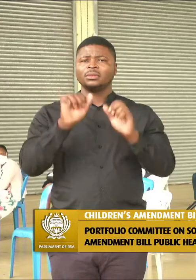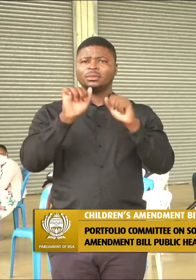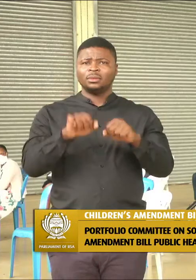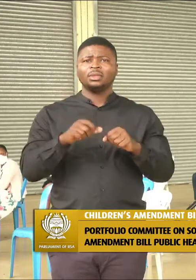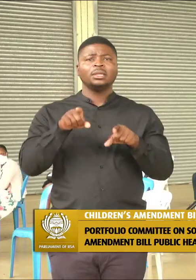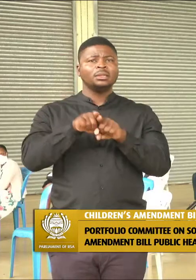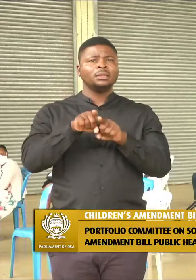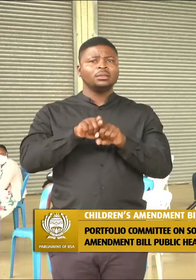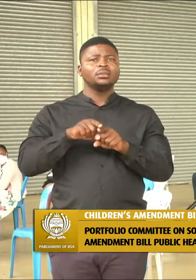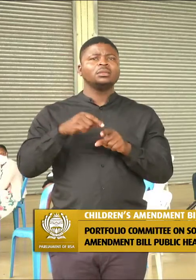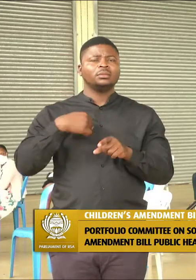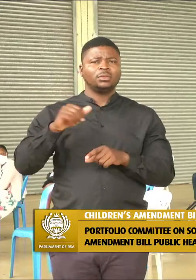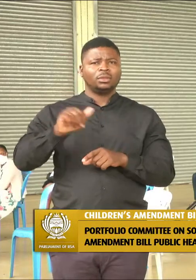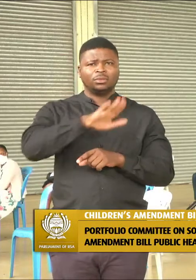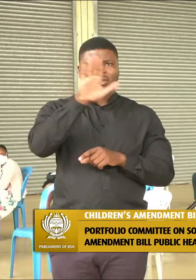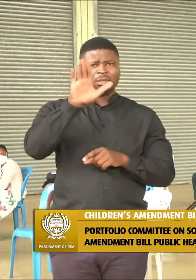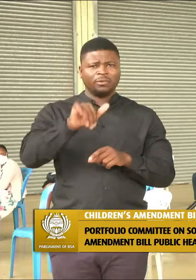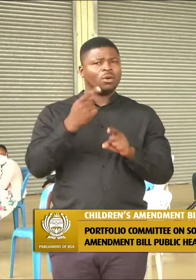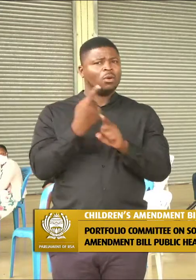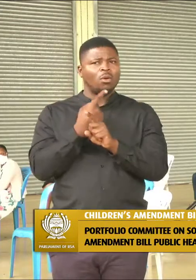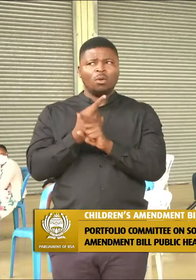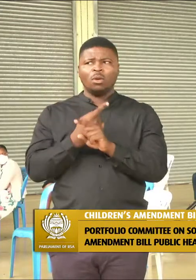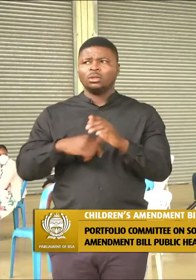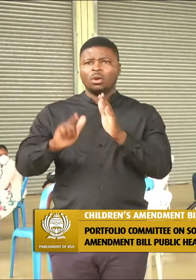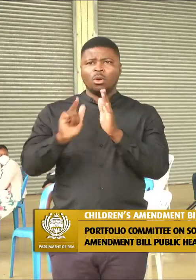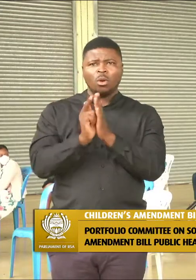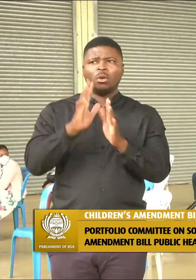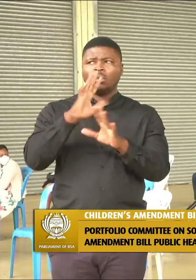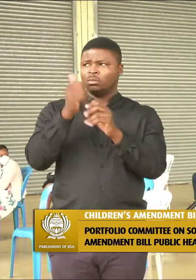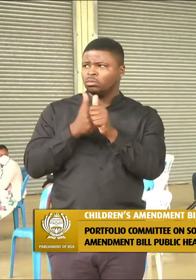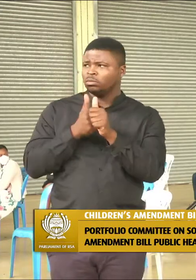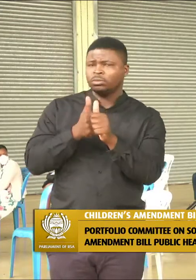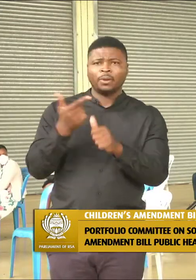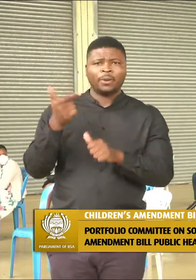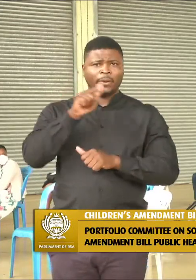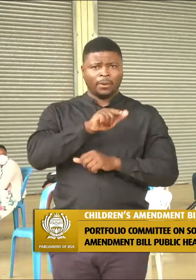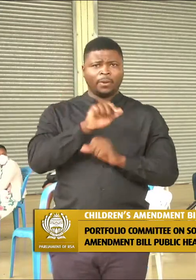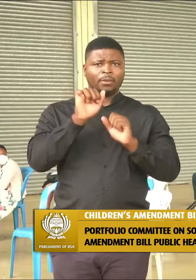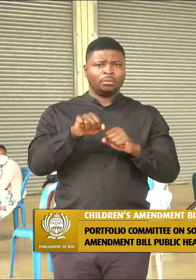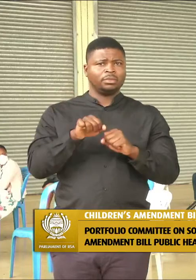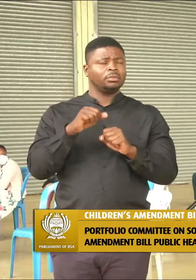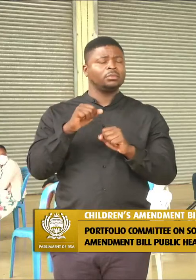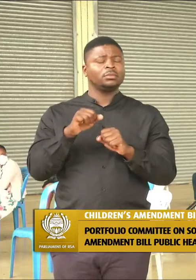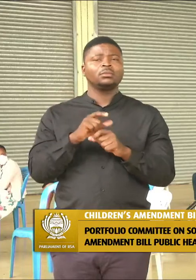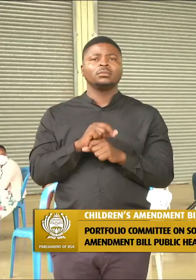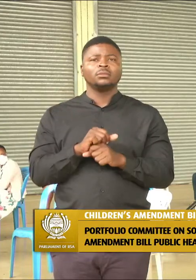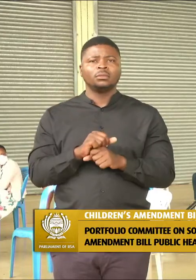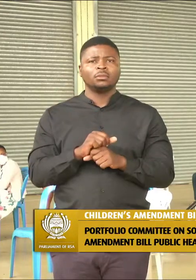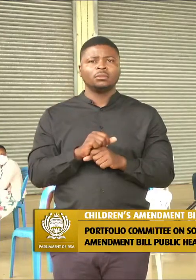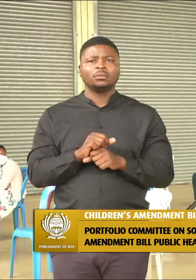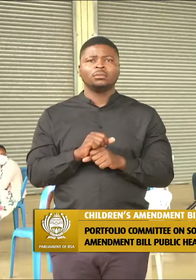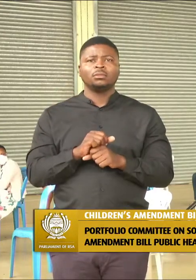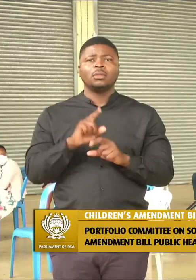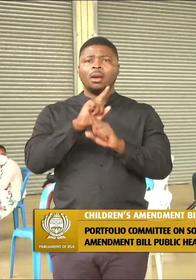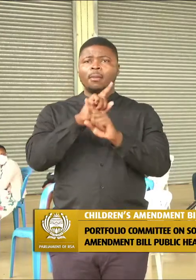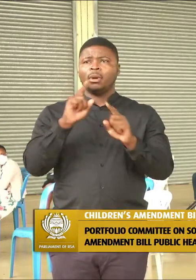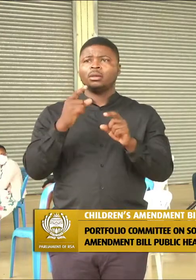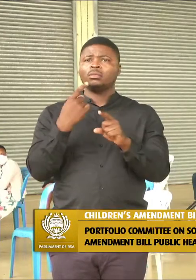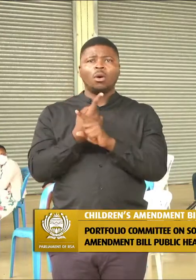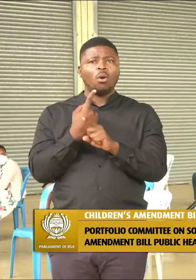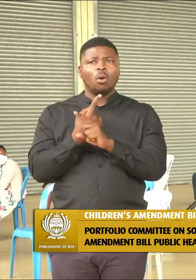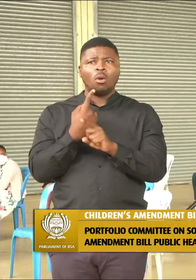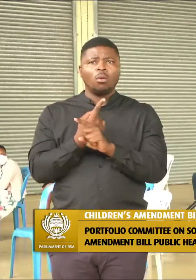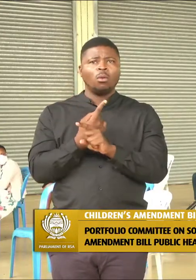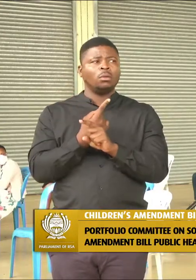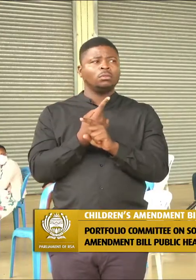have so much as a parking ticket under my name. I am that individual who doesn't have so much as a parking